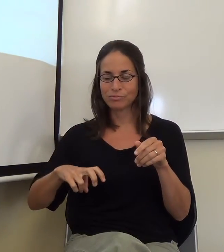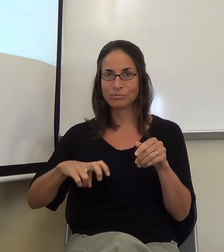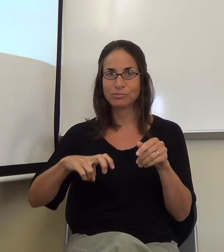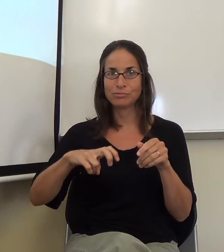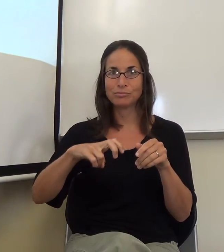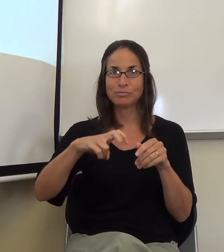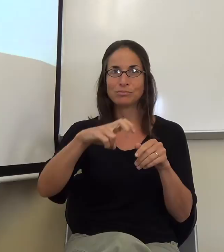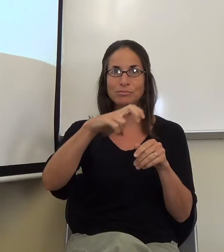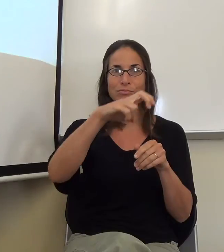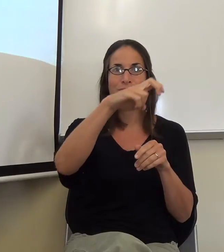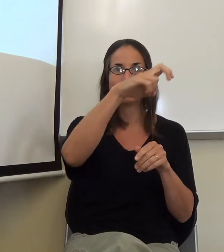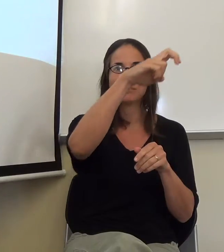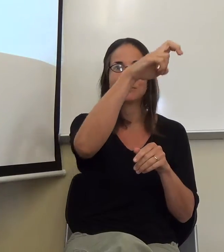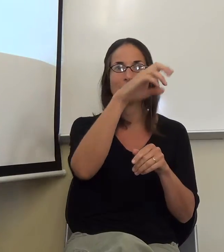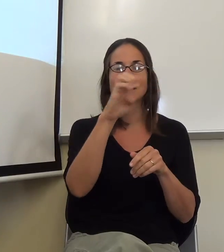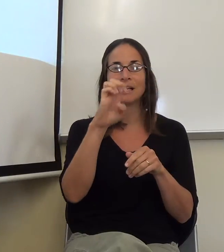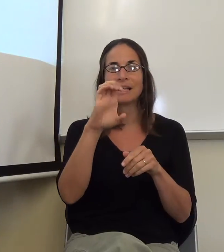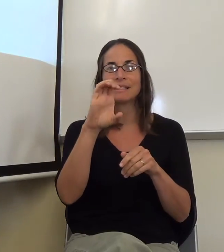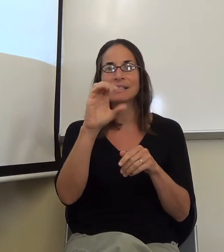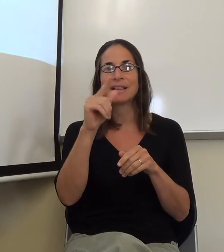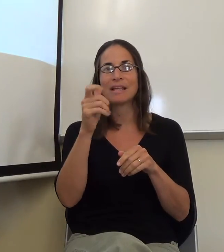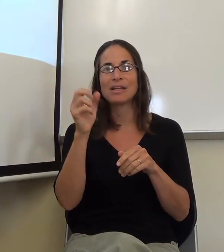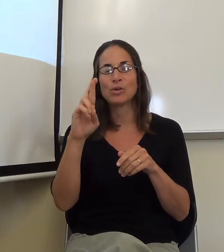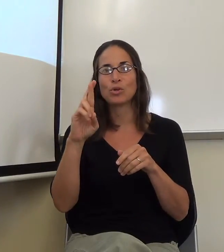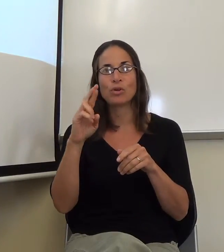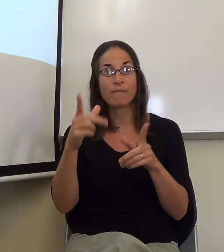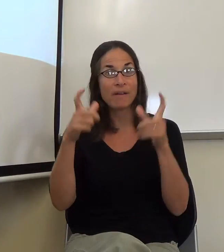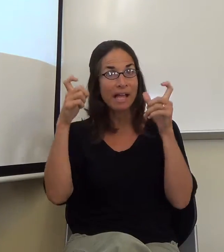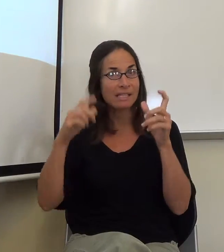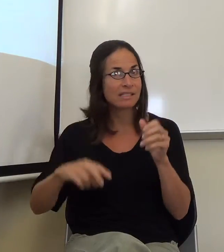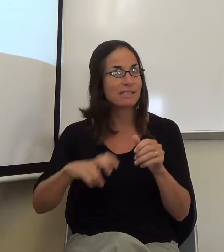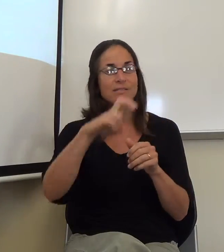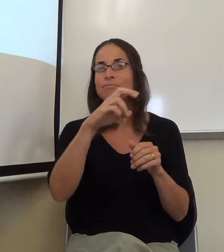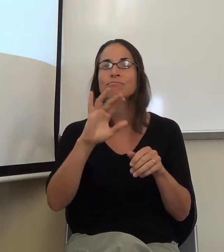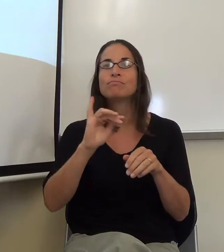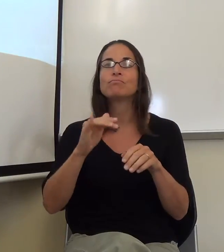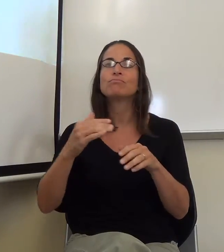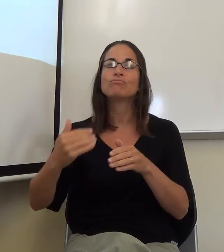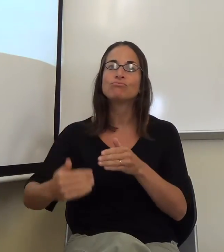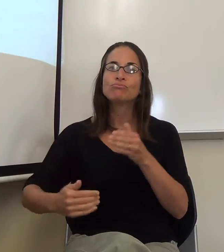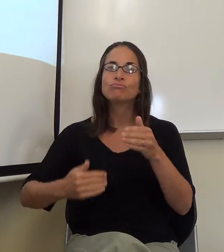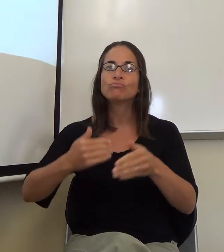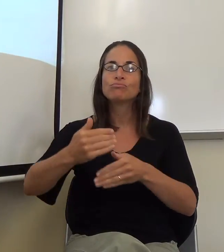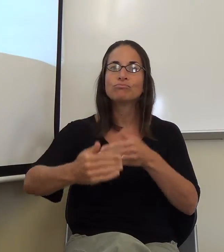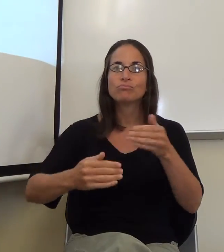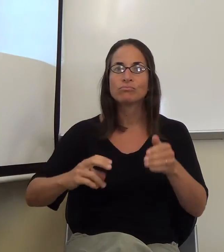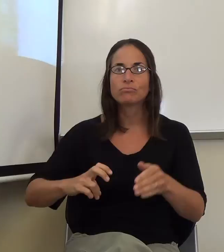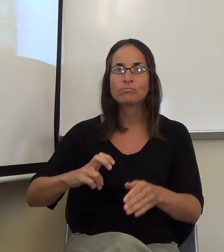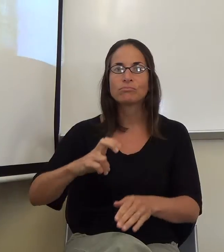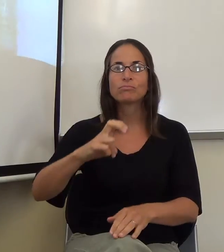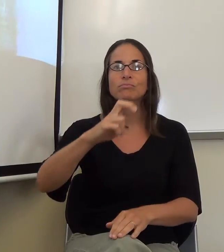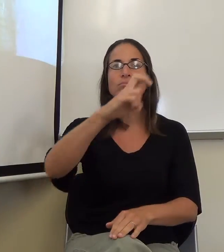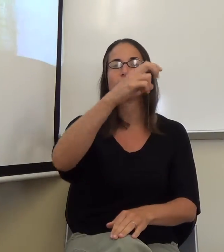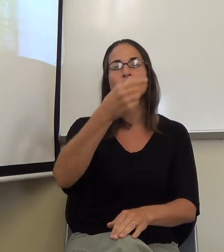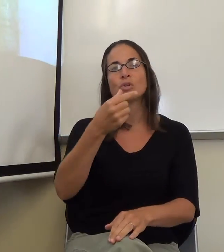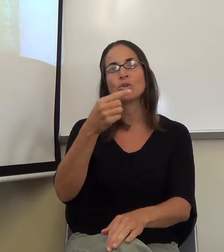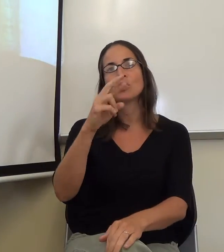You're gradually going up. Yeah, gradually. Escalating means gradually. So some would even say